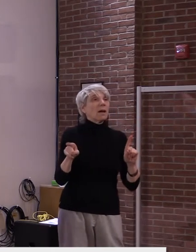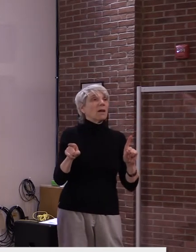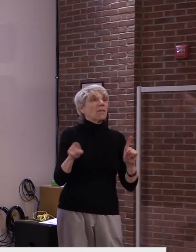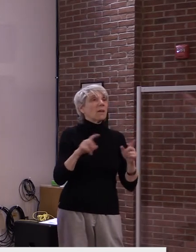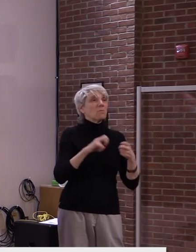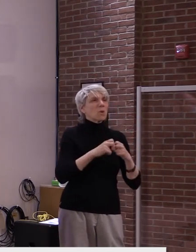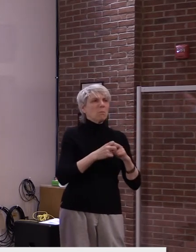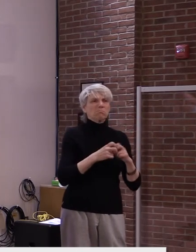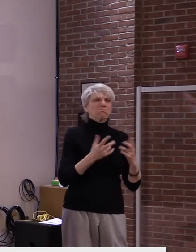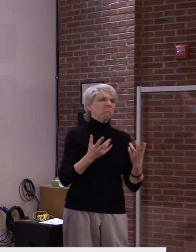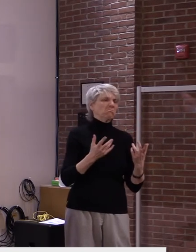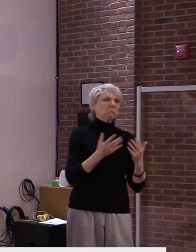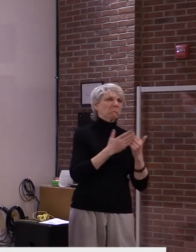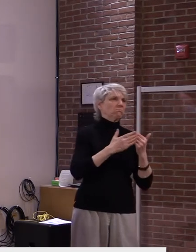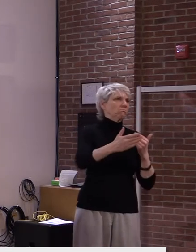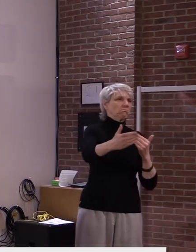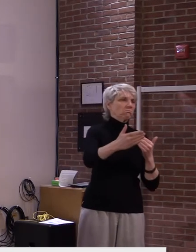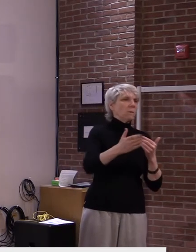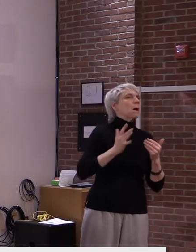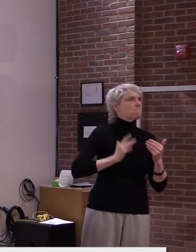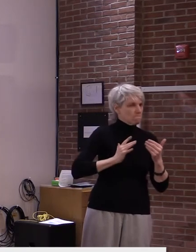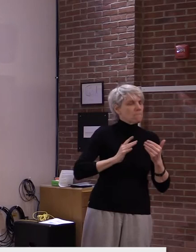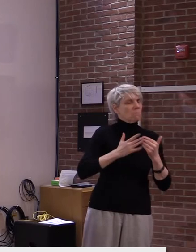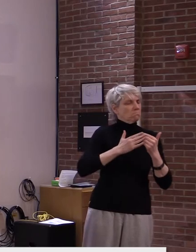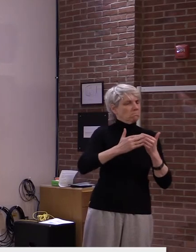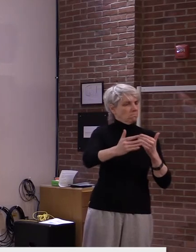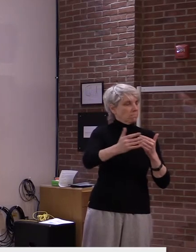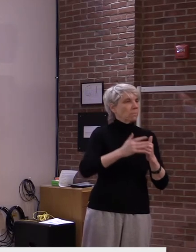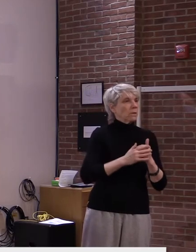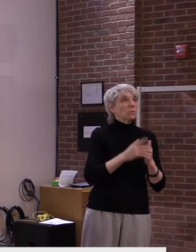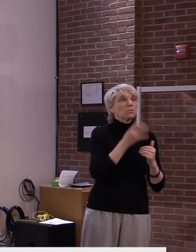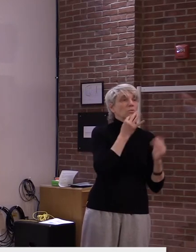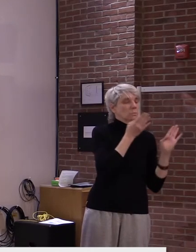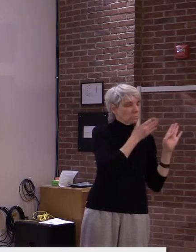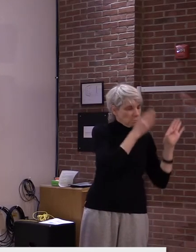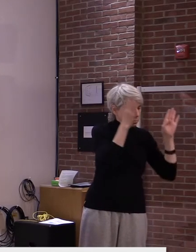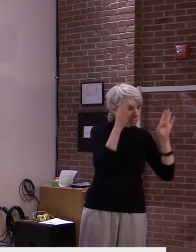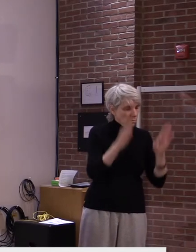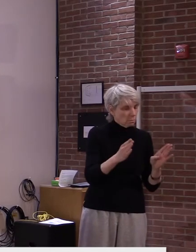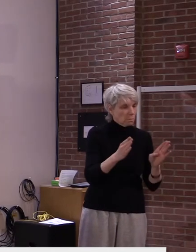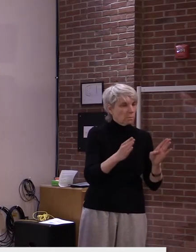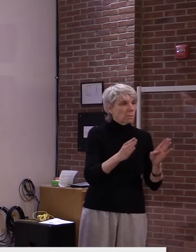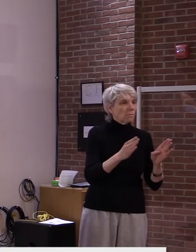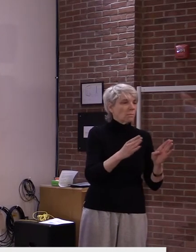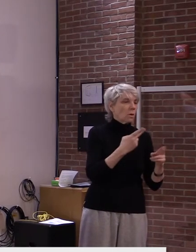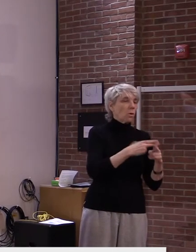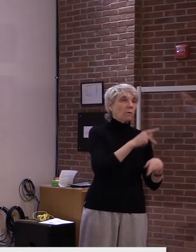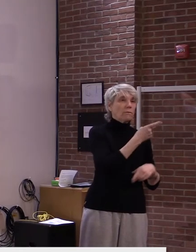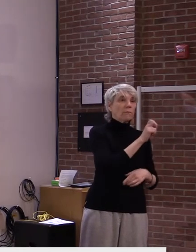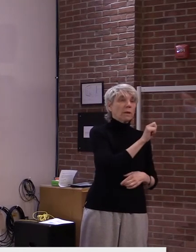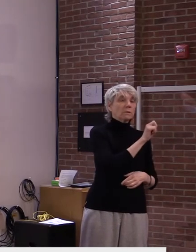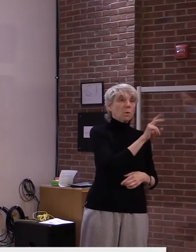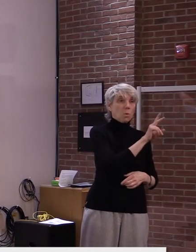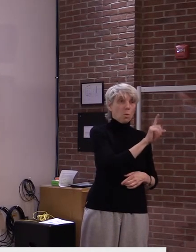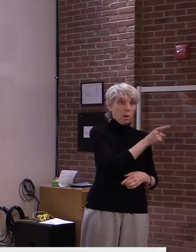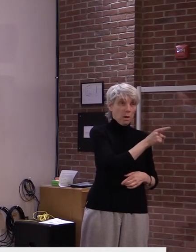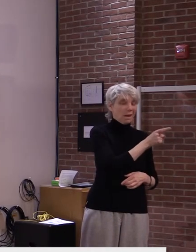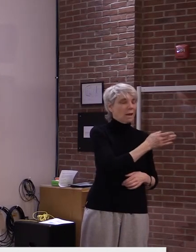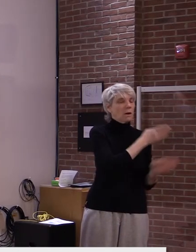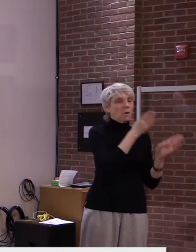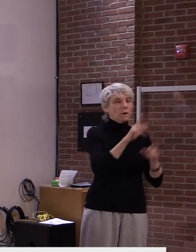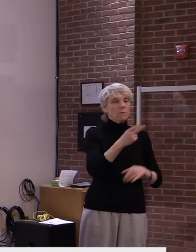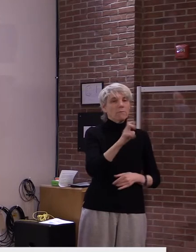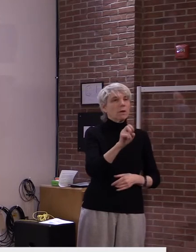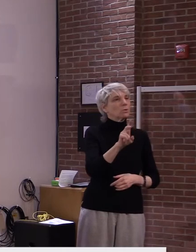less of an issue because we're moving to phase two now, where there's a registration